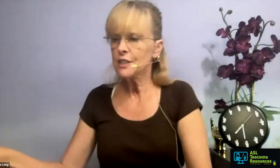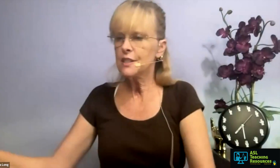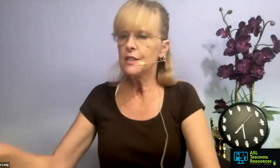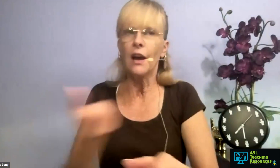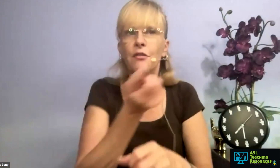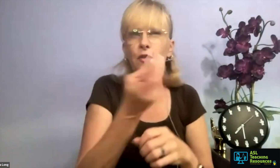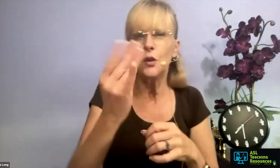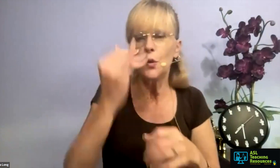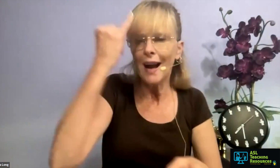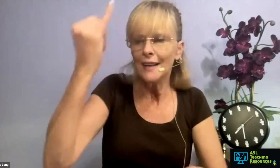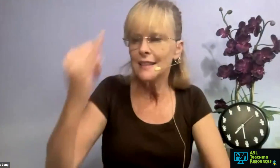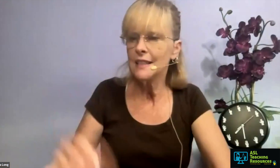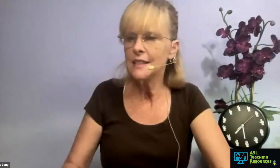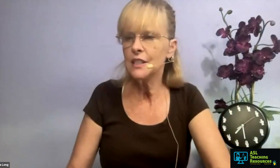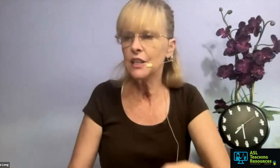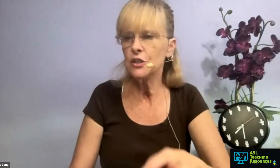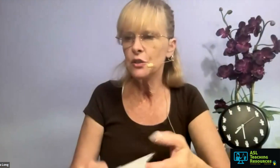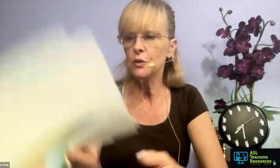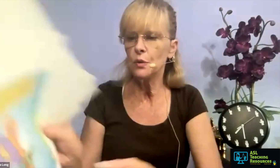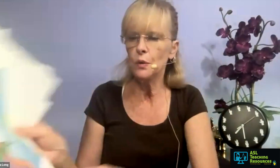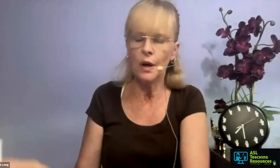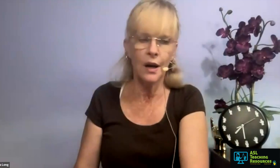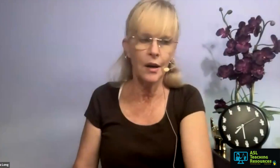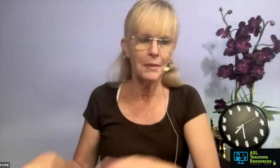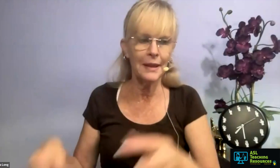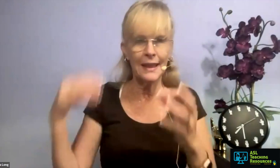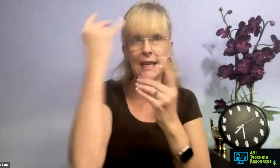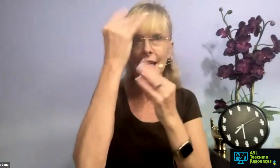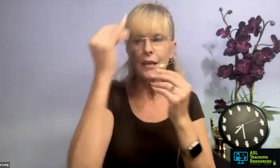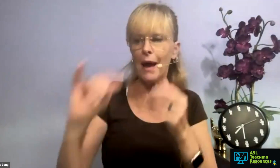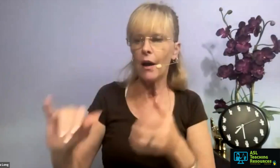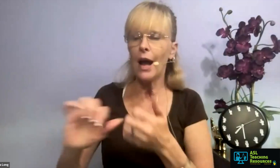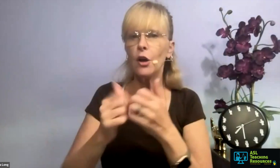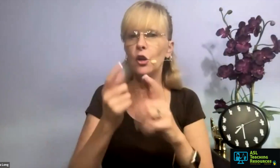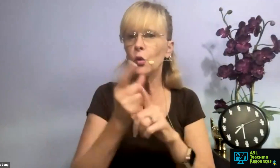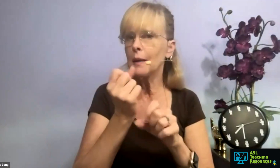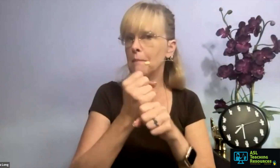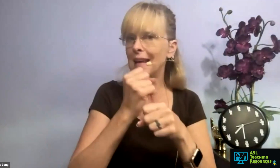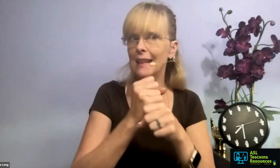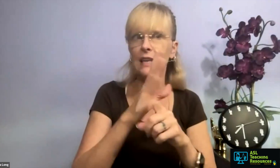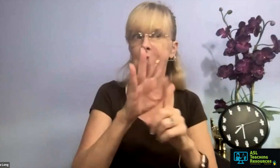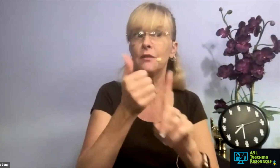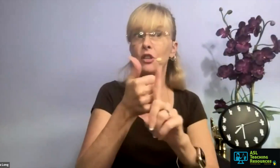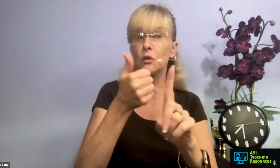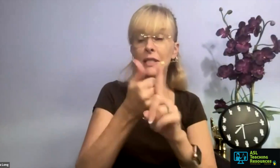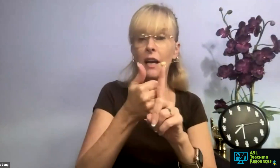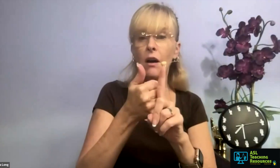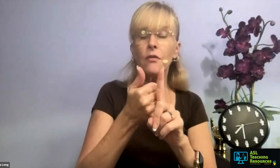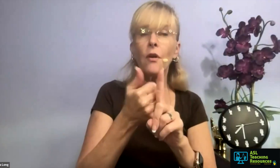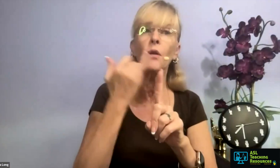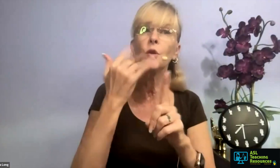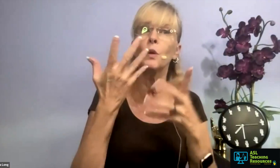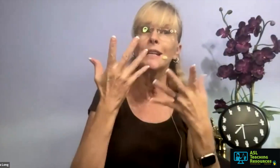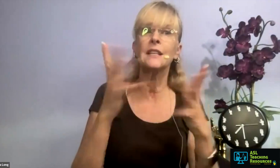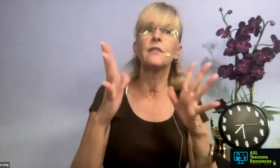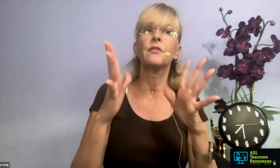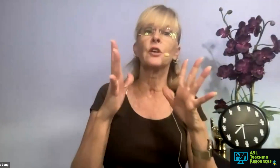just a few ideas to get you thinking about how you can make things even yourself, or if you want it done for